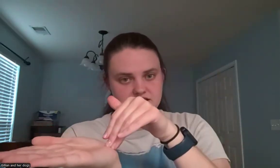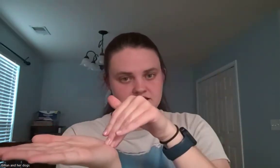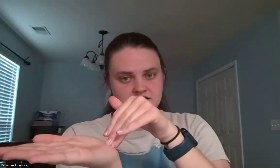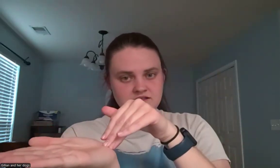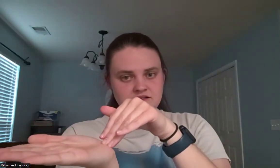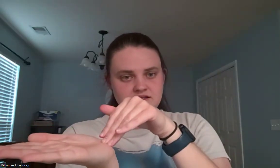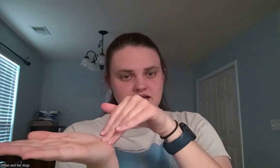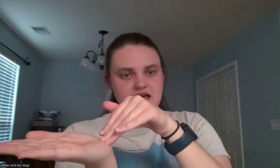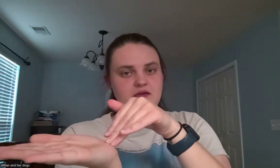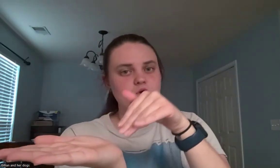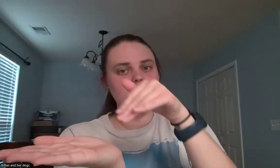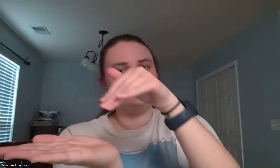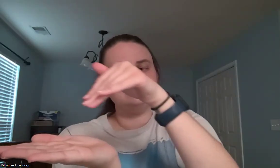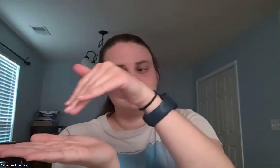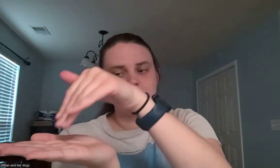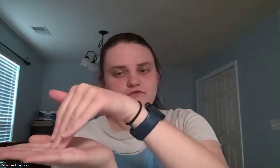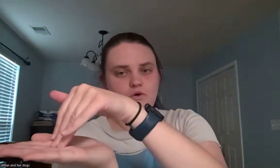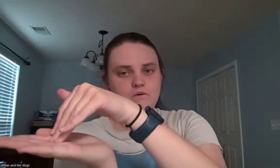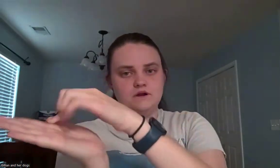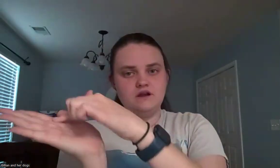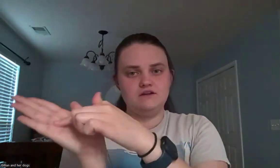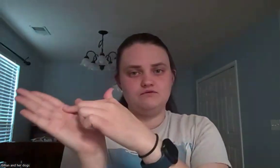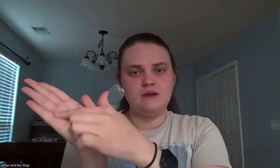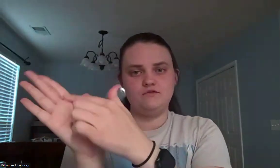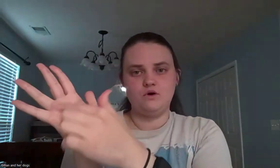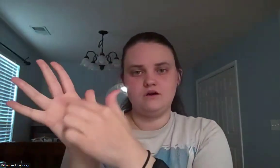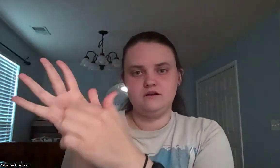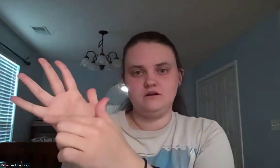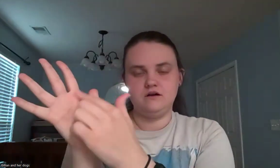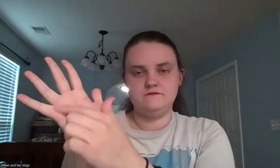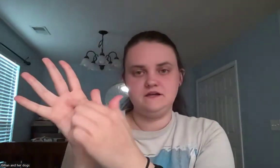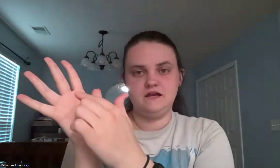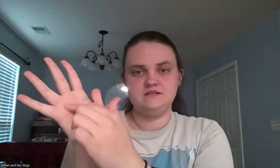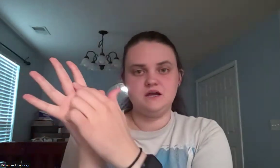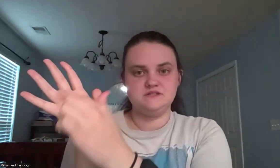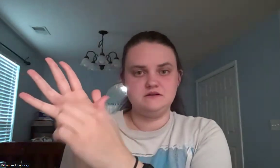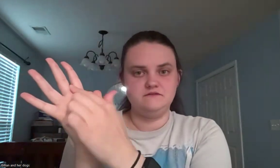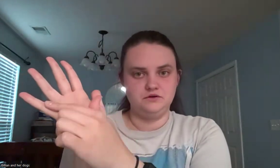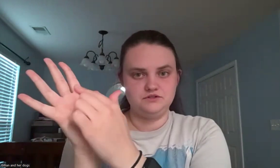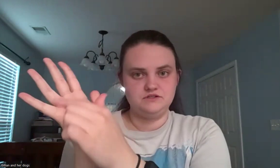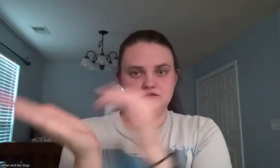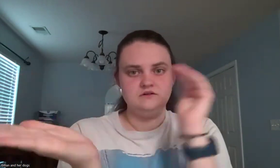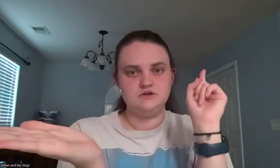1,000. And then we're going to tap forward kind of right before our hand becomes in fingers. So